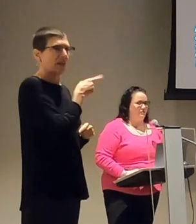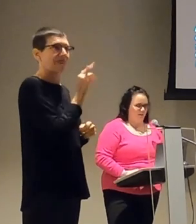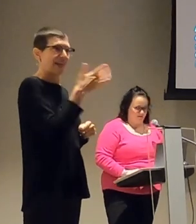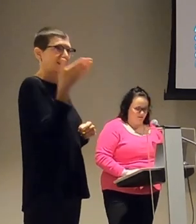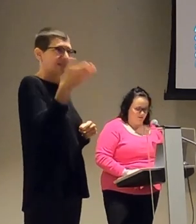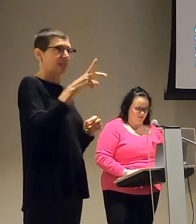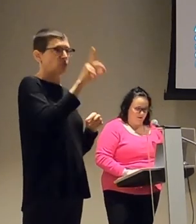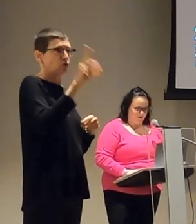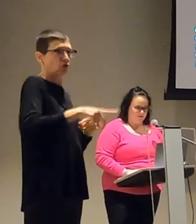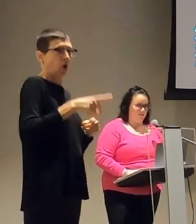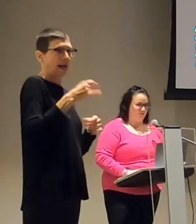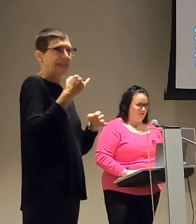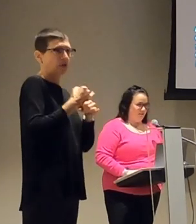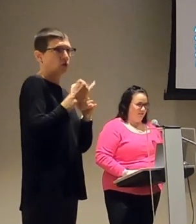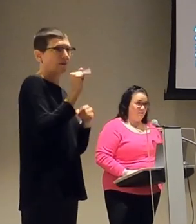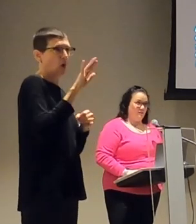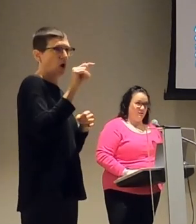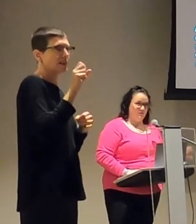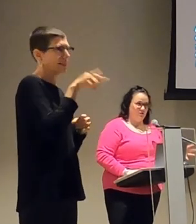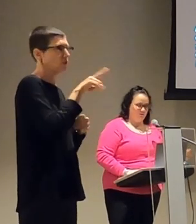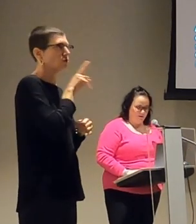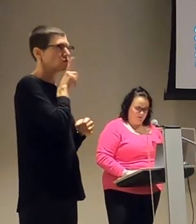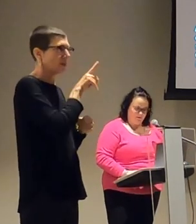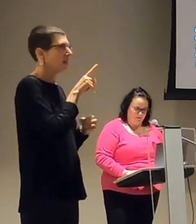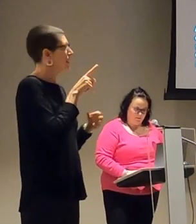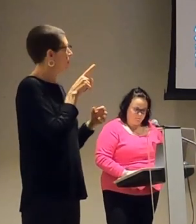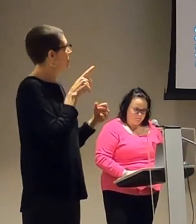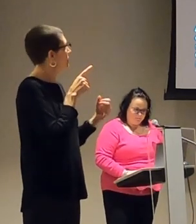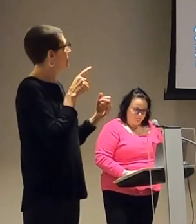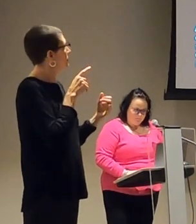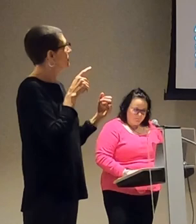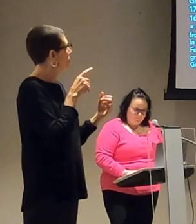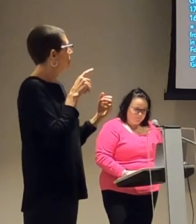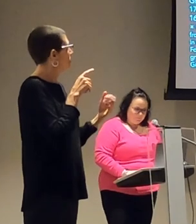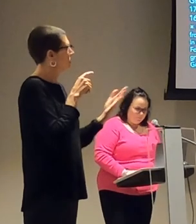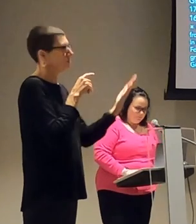at the Detroit Institute of Art, so it's a close Judith.